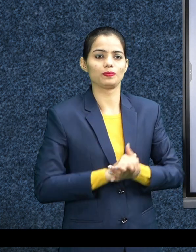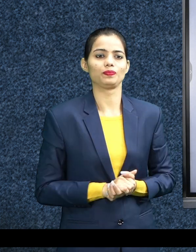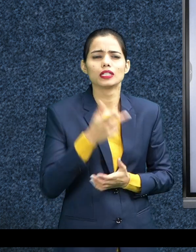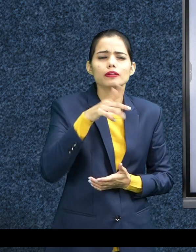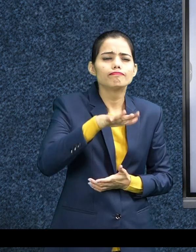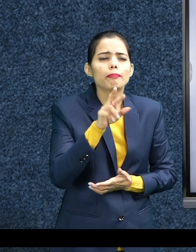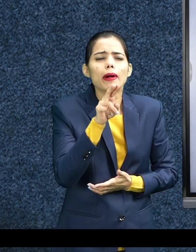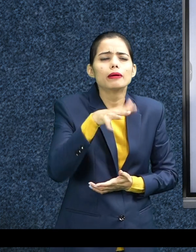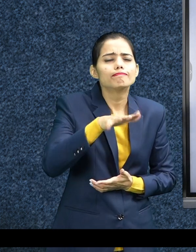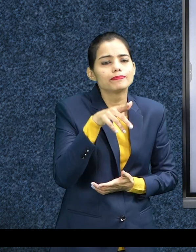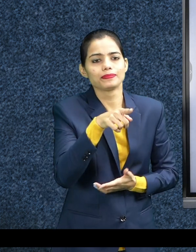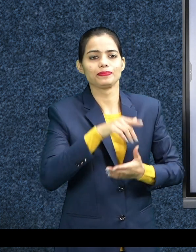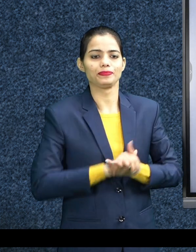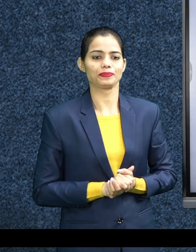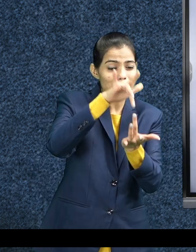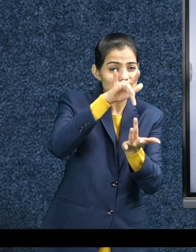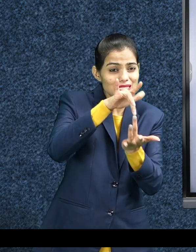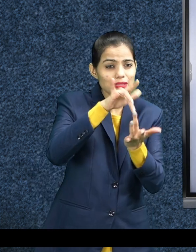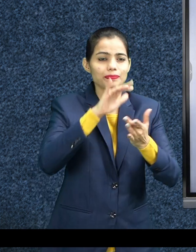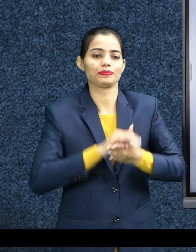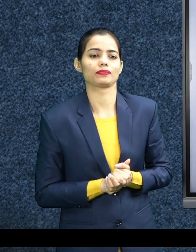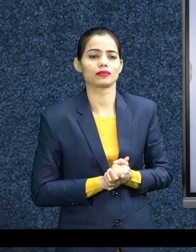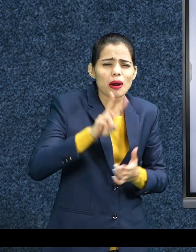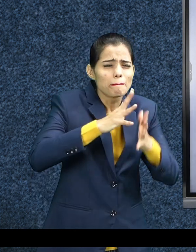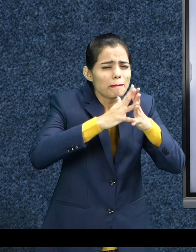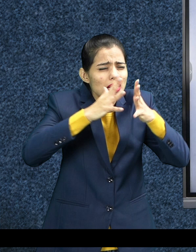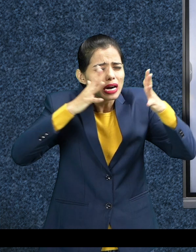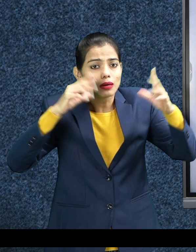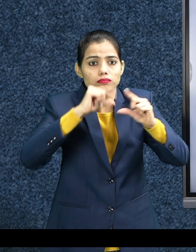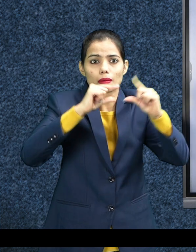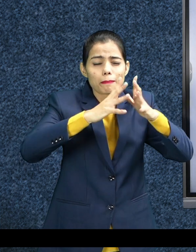Keywords: mean, median, mode,